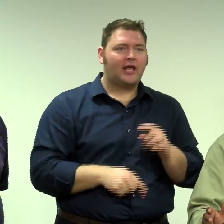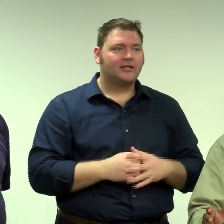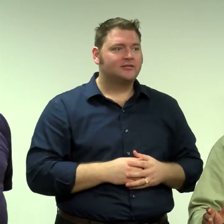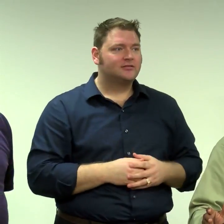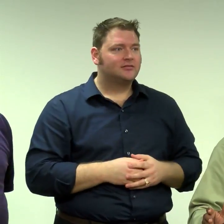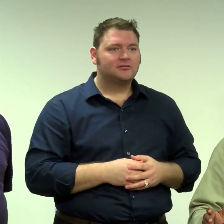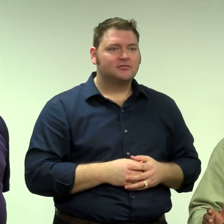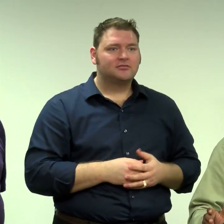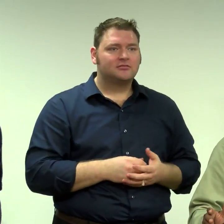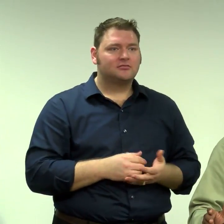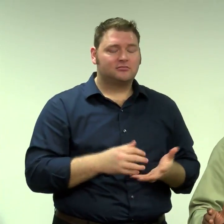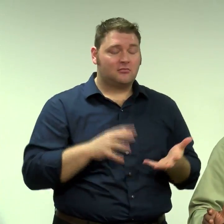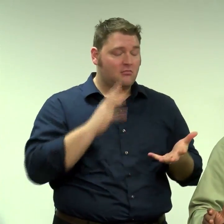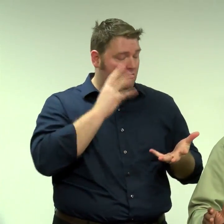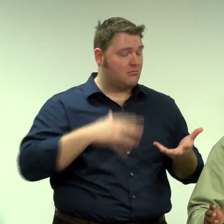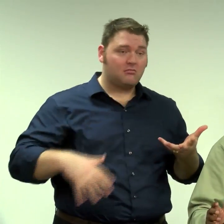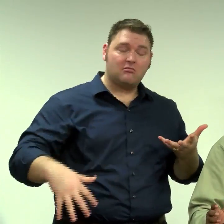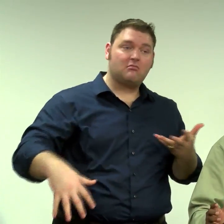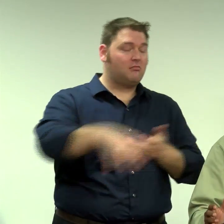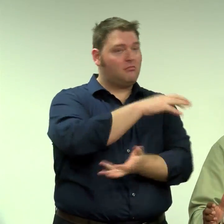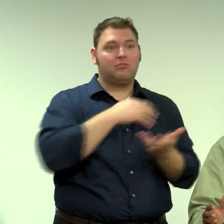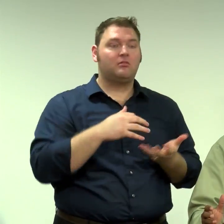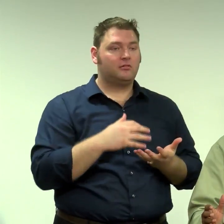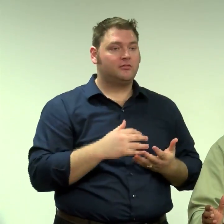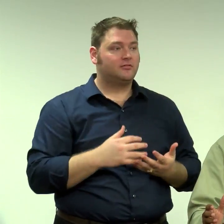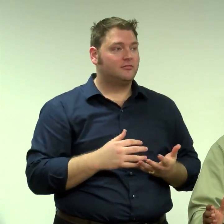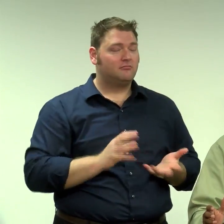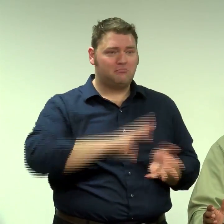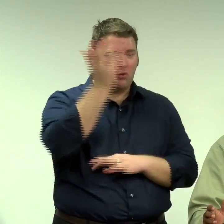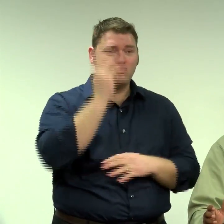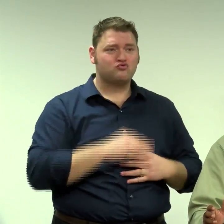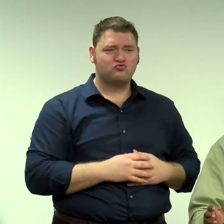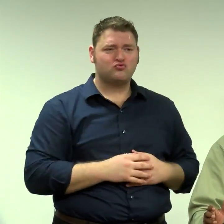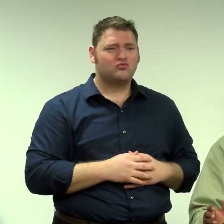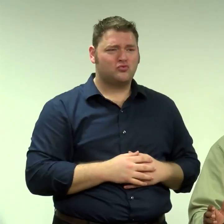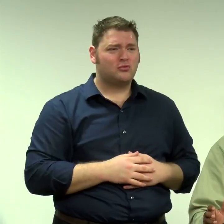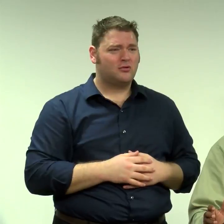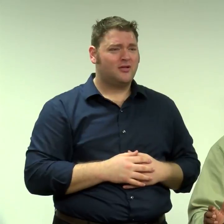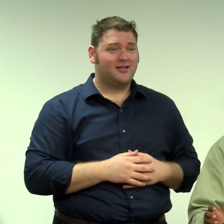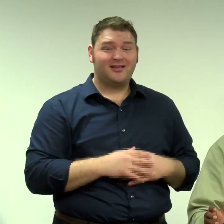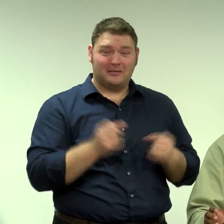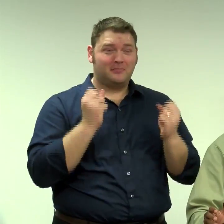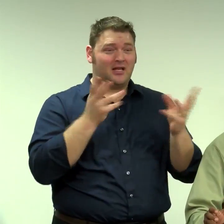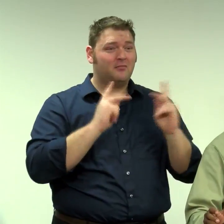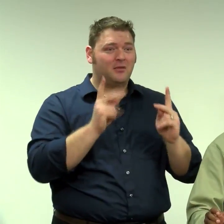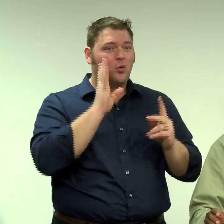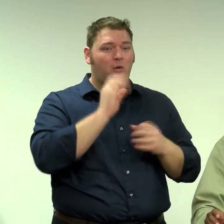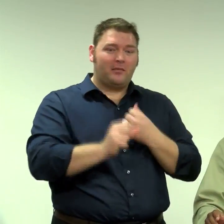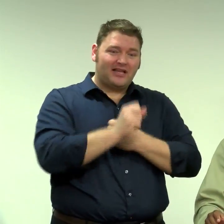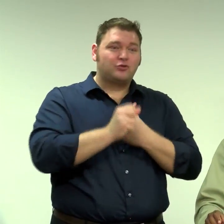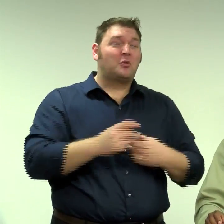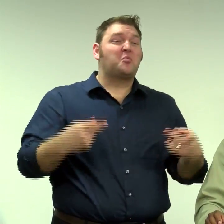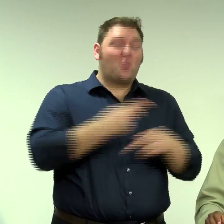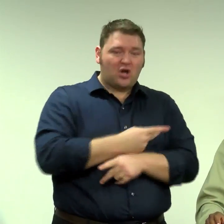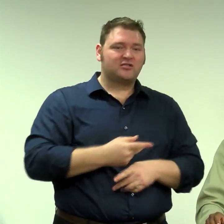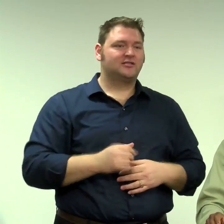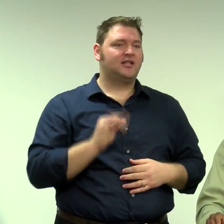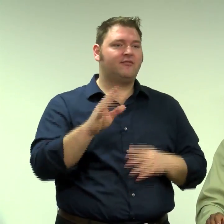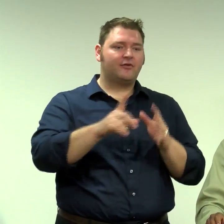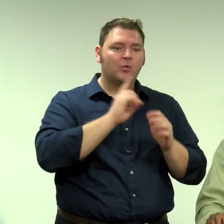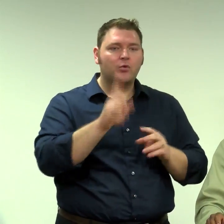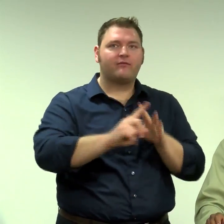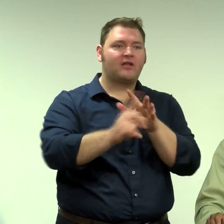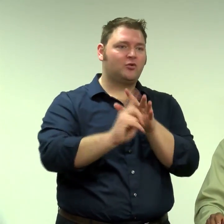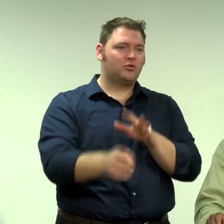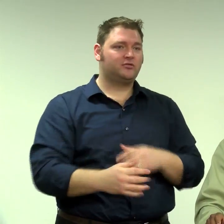would be chaotic. We would be putting people more in harm's way. We are the fourth, and I want to